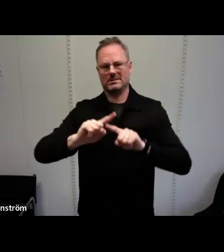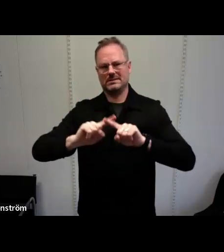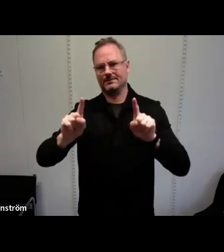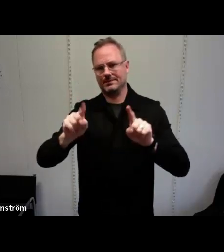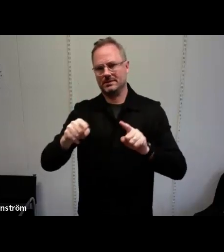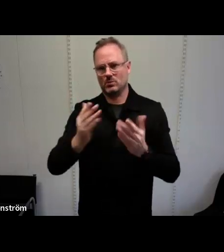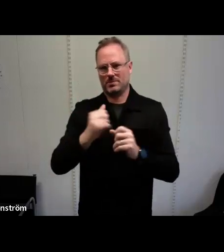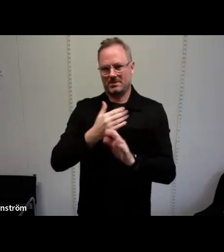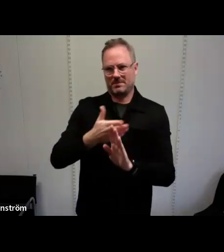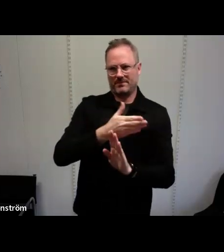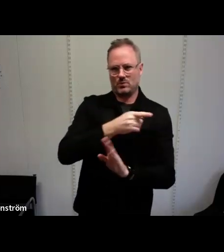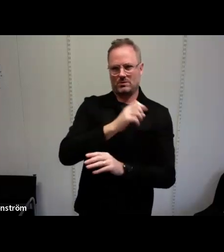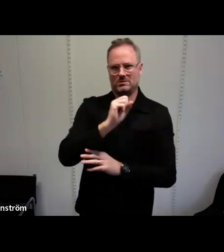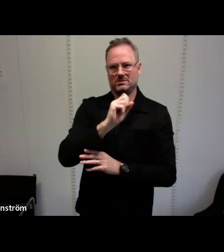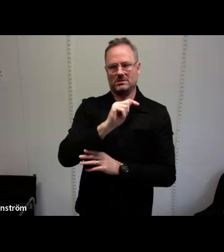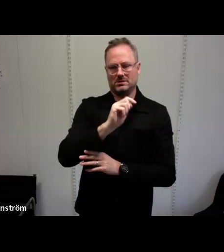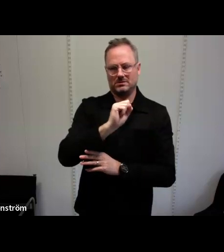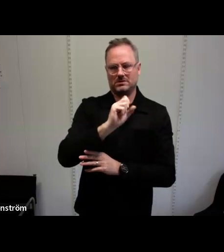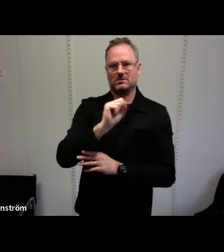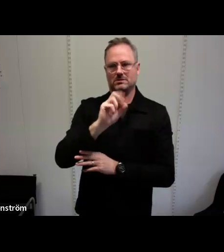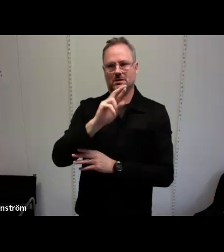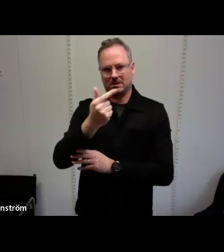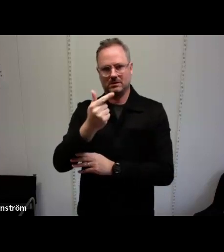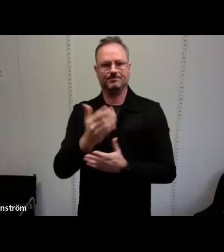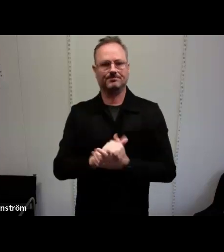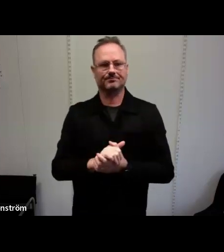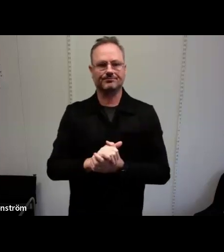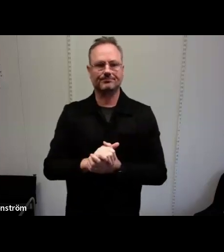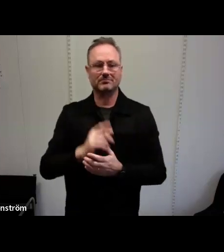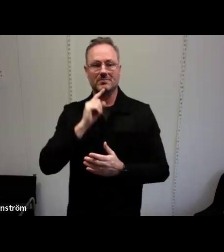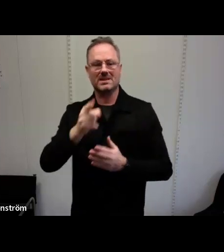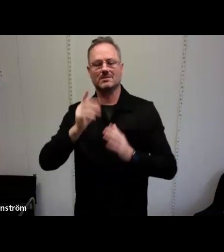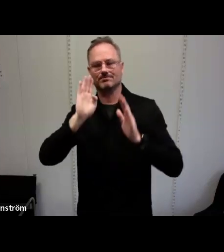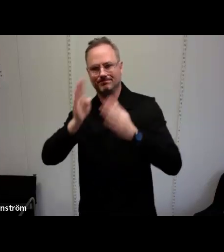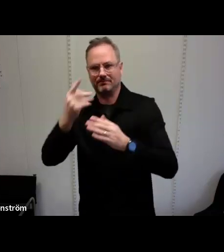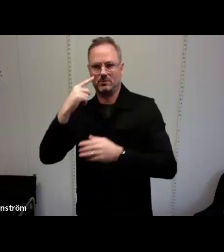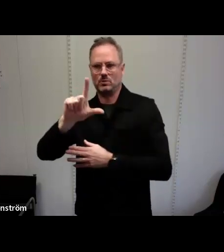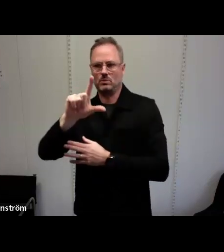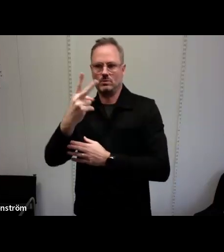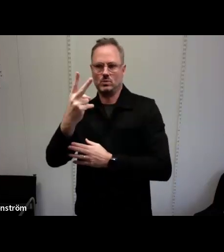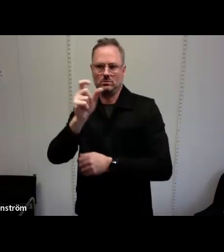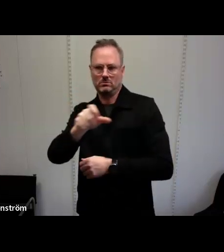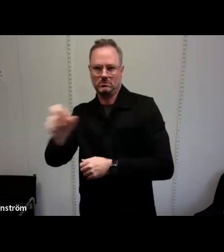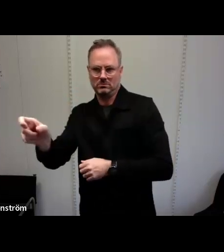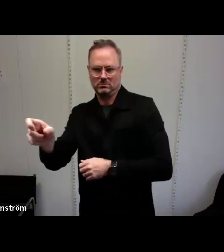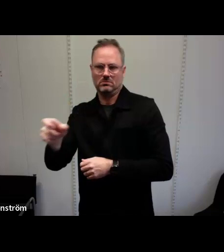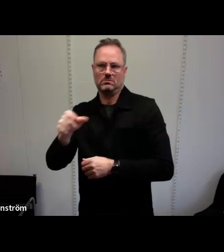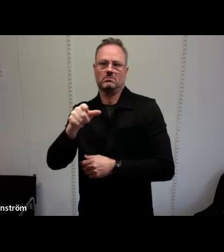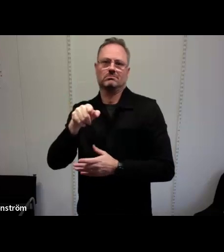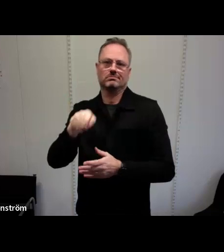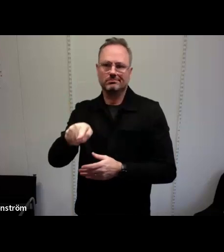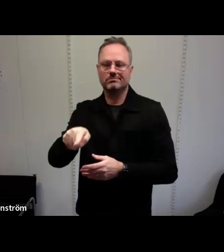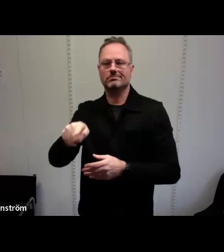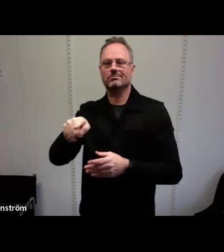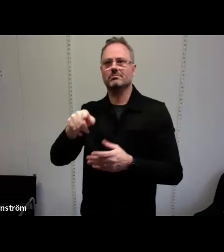Right. So for the Sign Rep L2 assessment, which is a little bit different than the previous, the SRT,